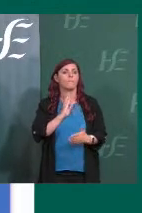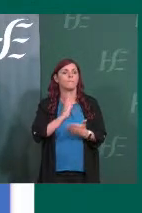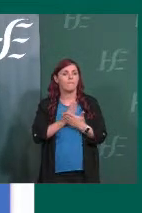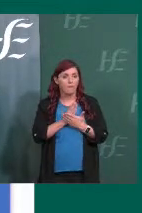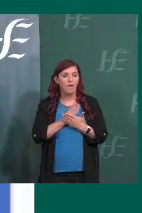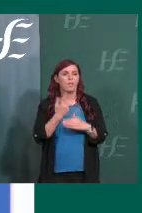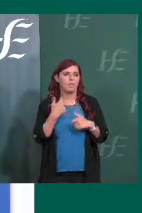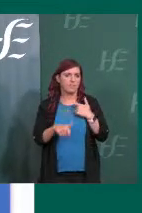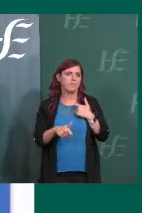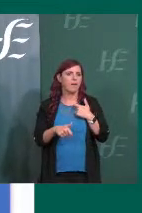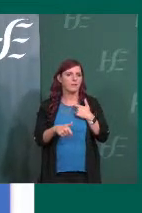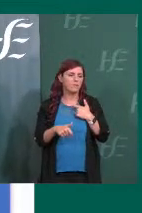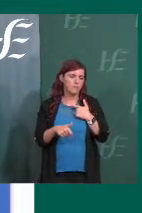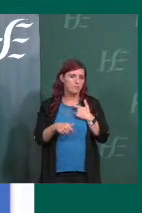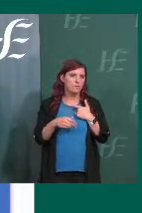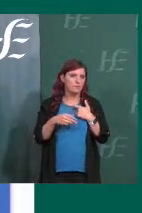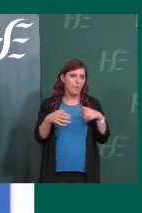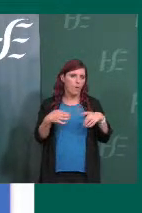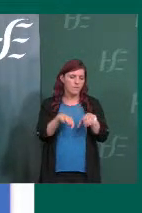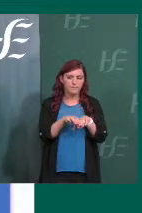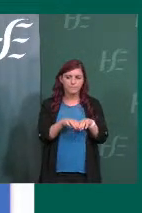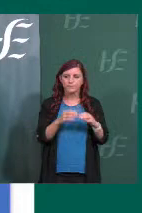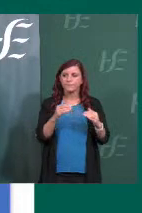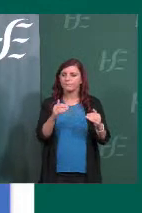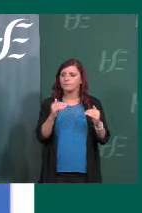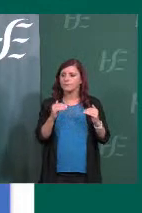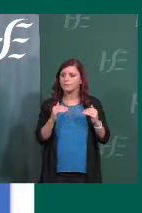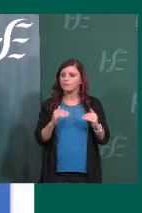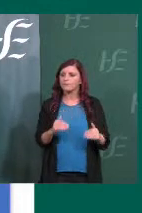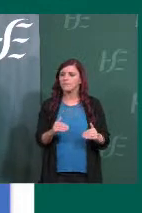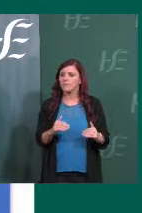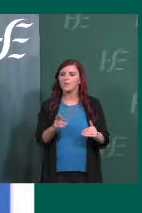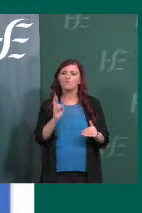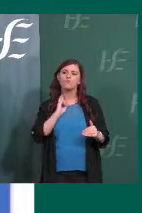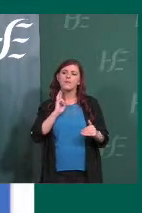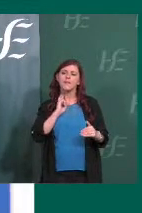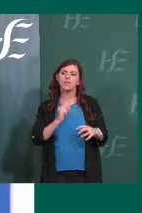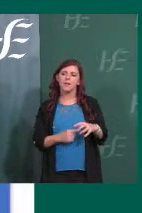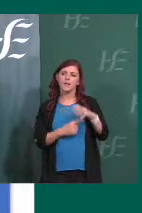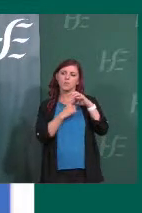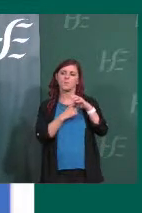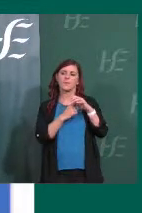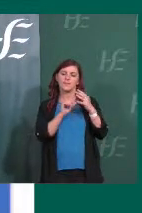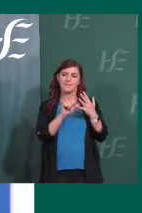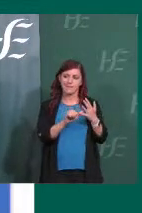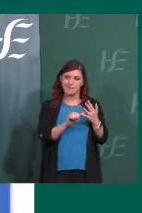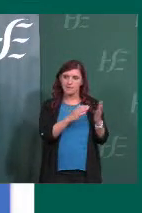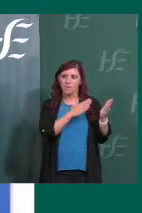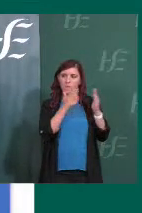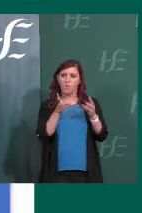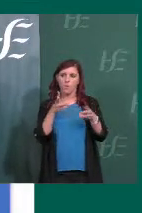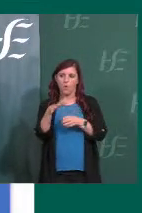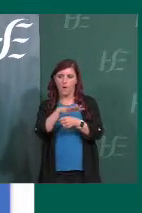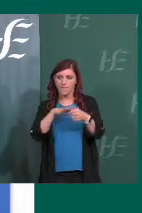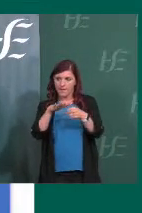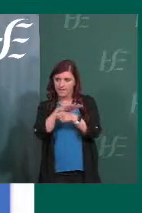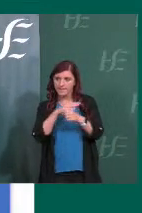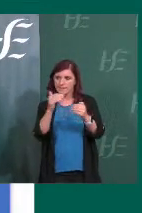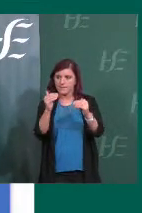transmission. You can see we've had some outbreaks in residential institutions, workplaces,